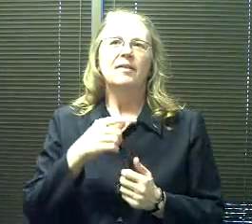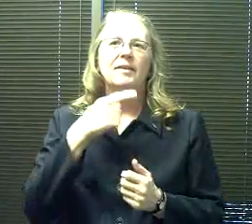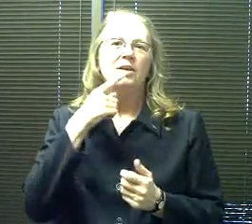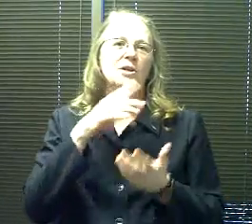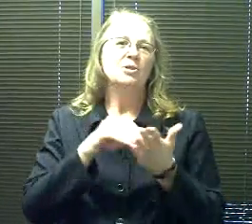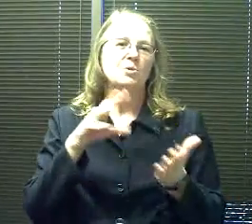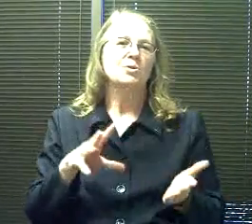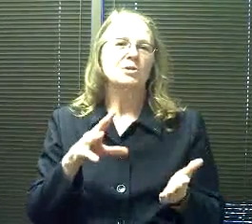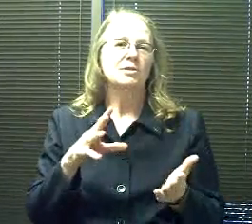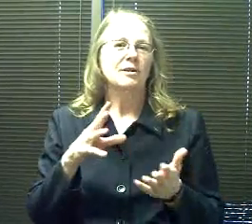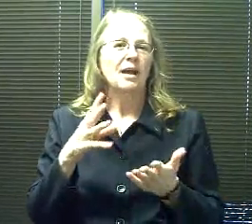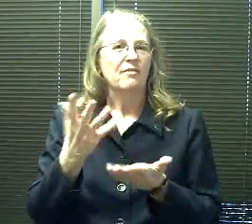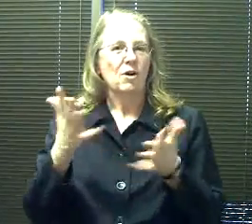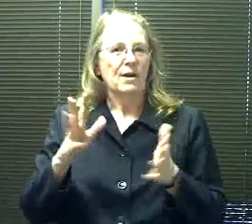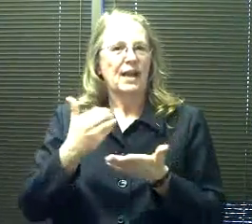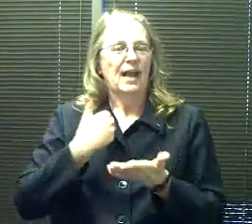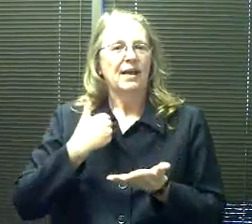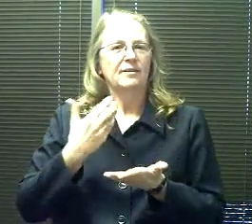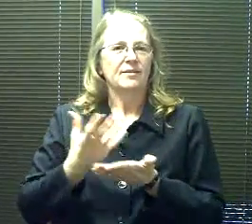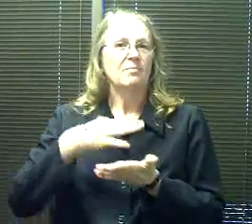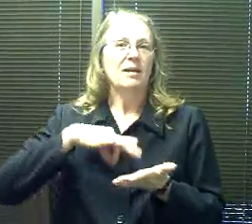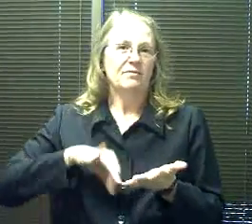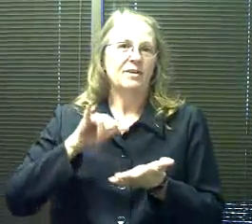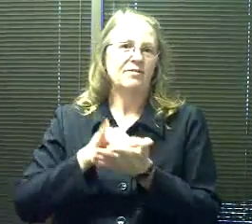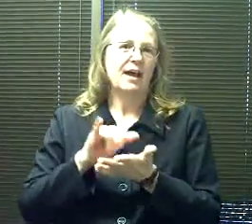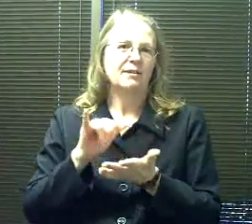The hearing students have already had the benefit of that